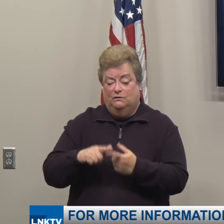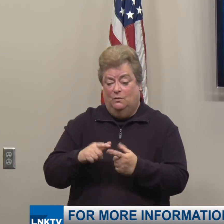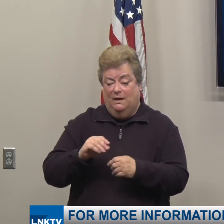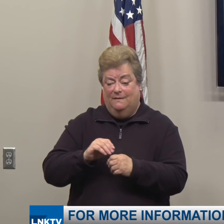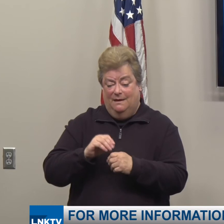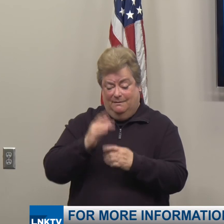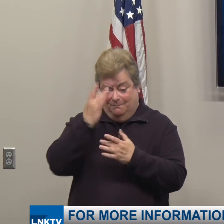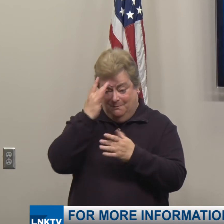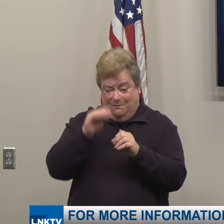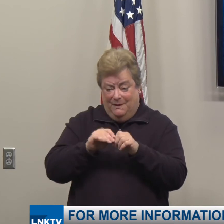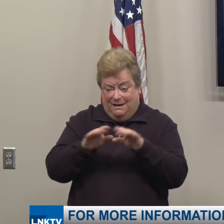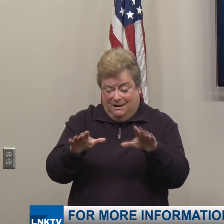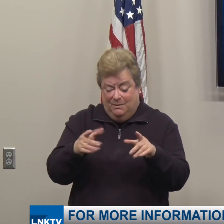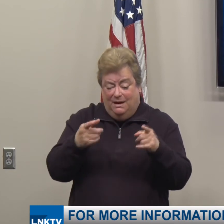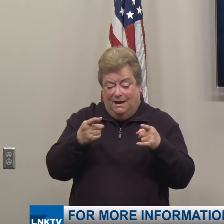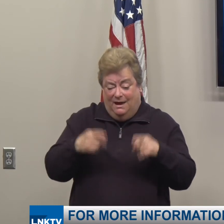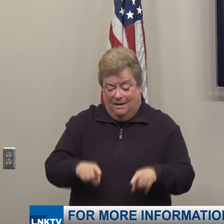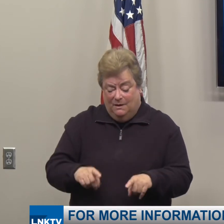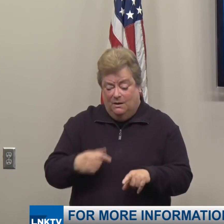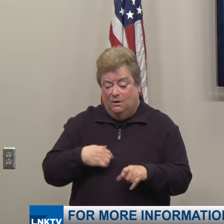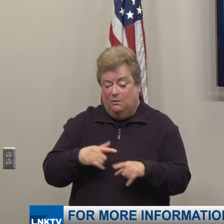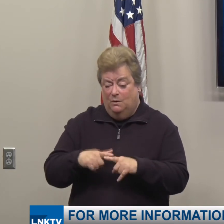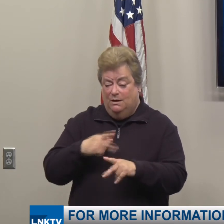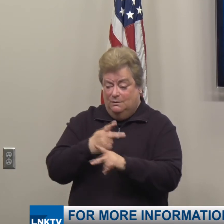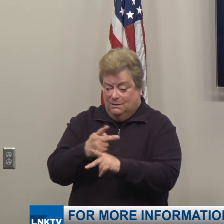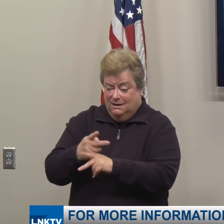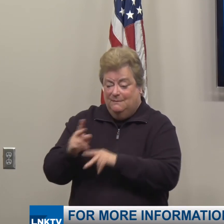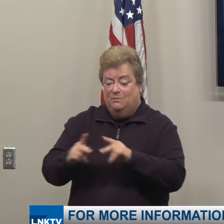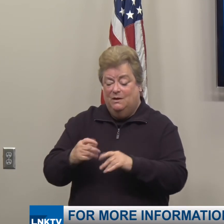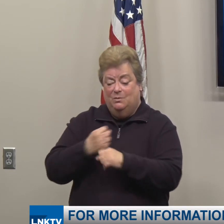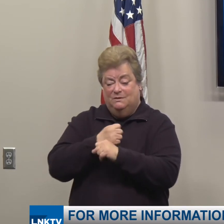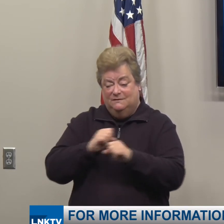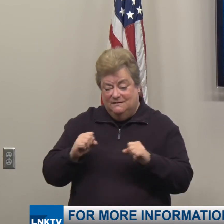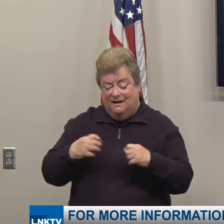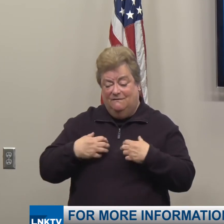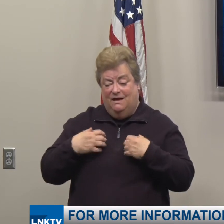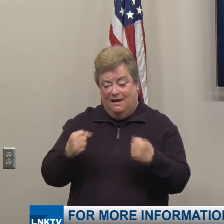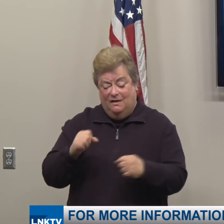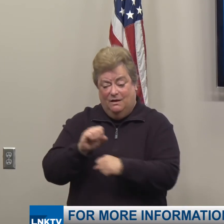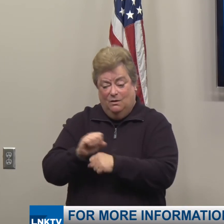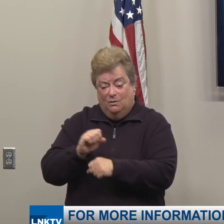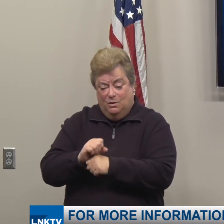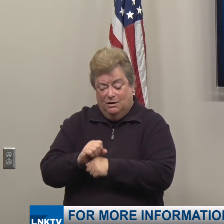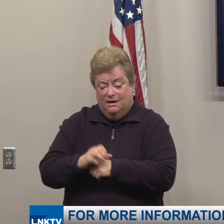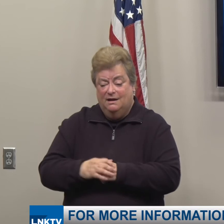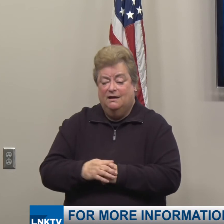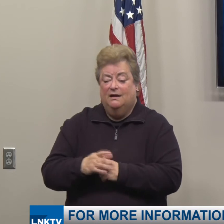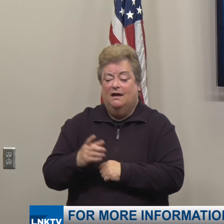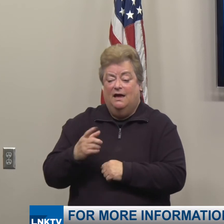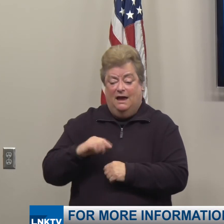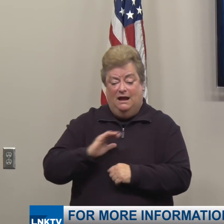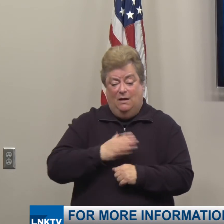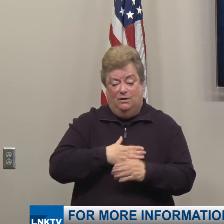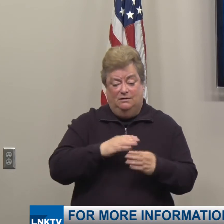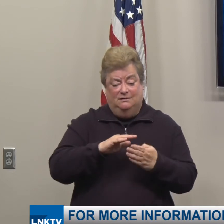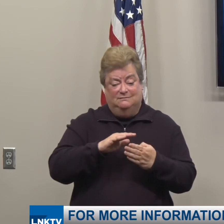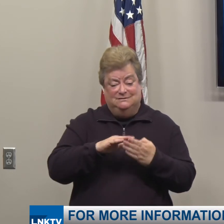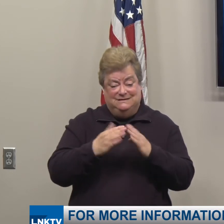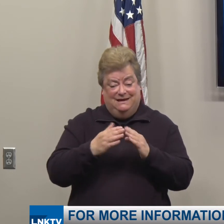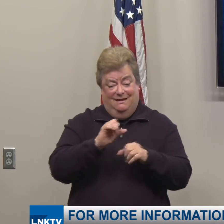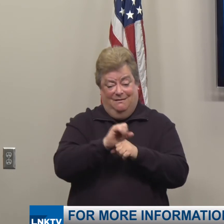arose, in an effort to keep our employees safe, healthy, and working, and to support city employees facing health and family challenges caused by